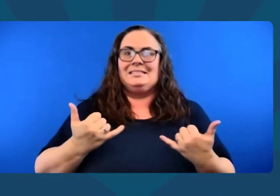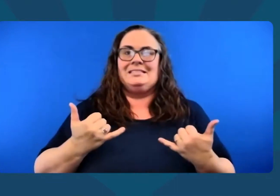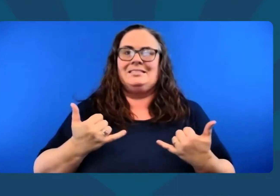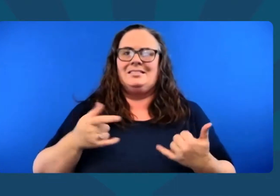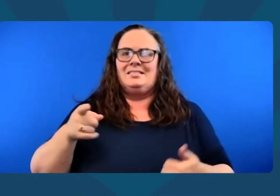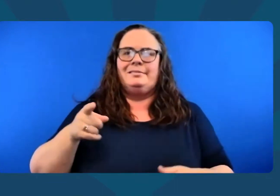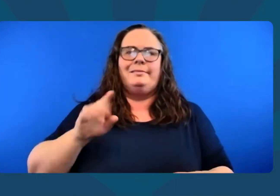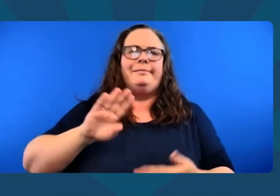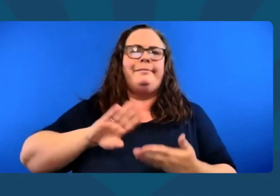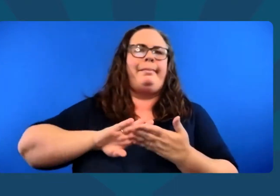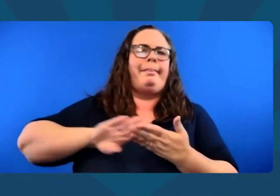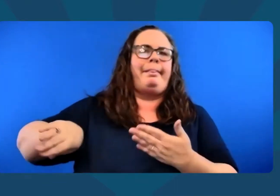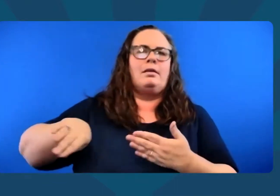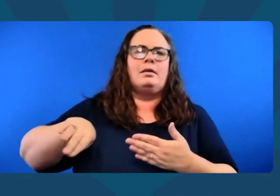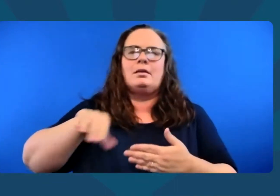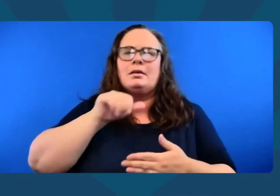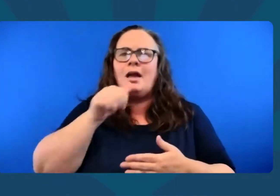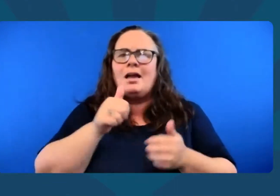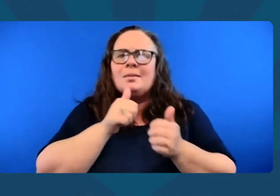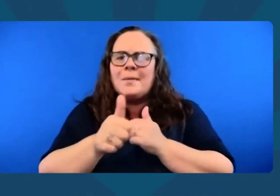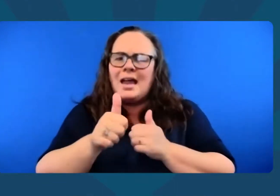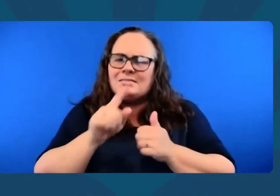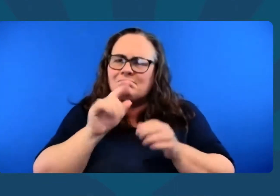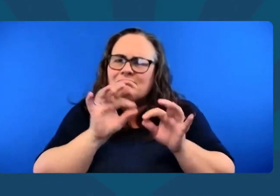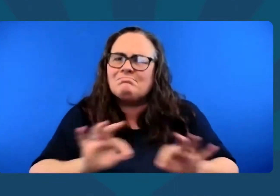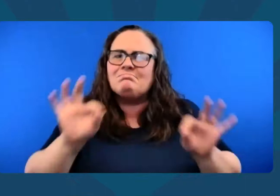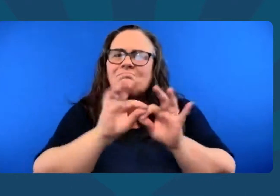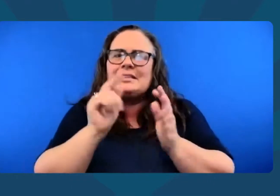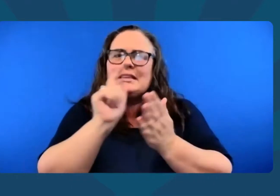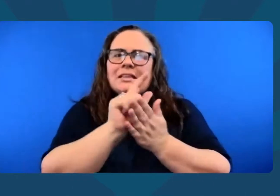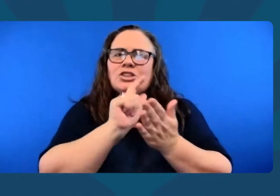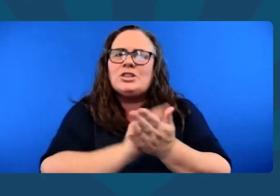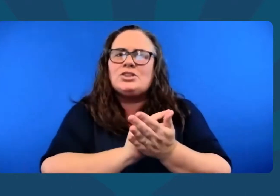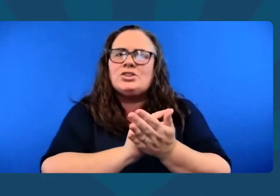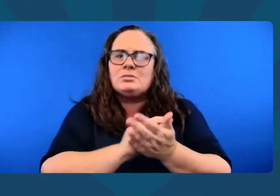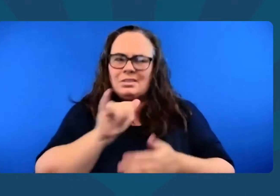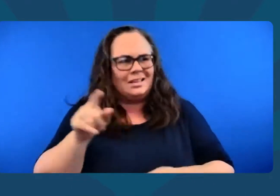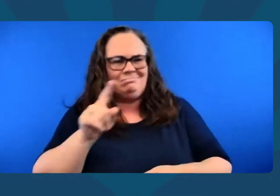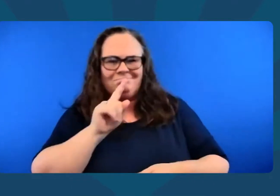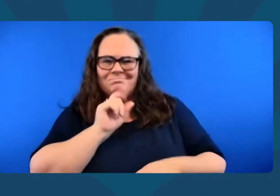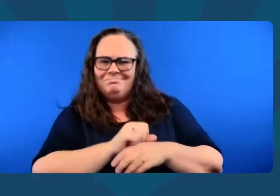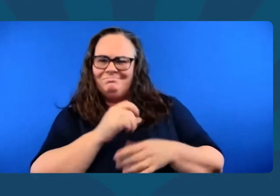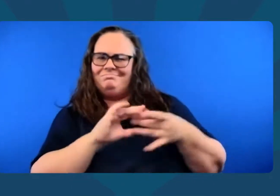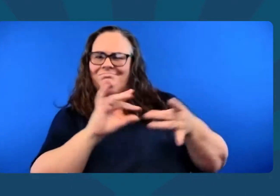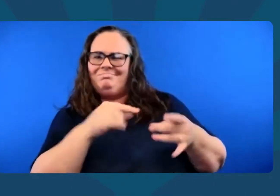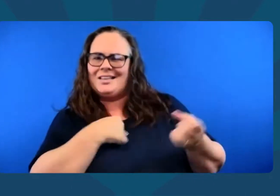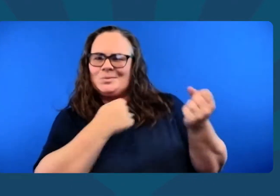to pass this meaningful legislation they tell us they support.